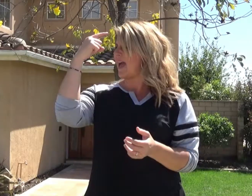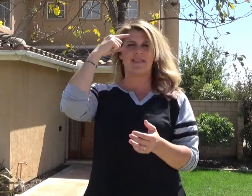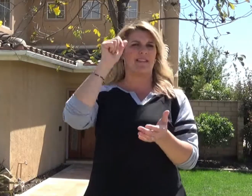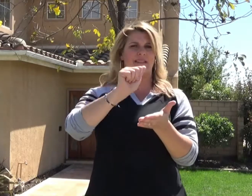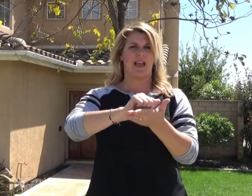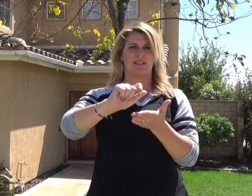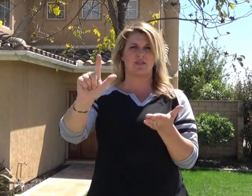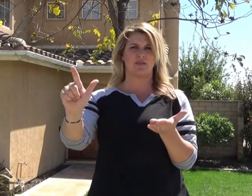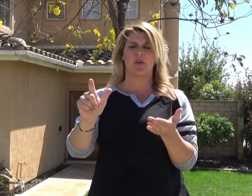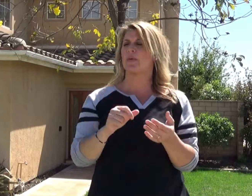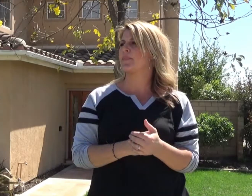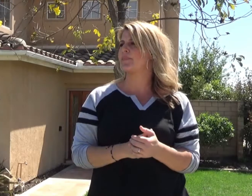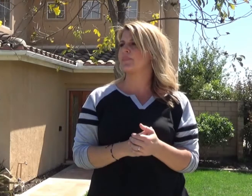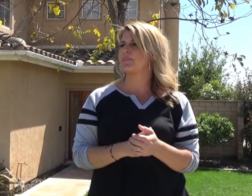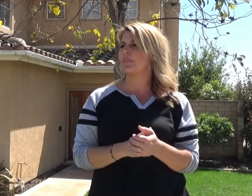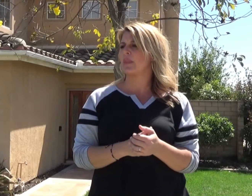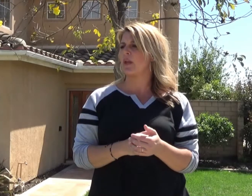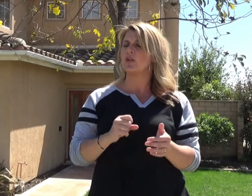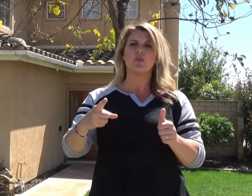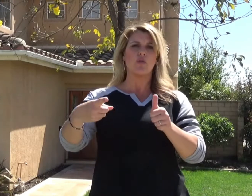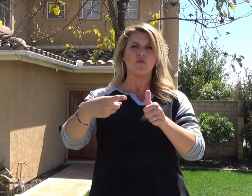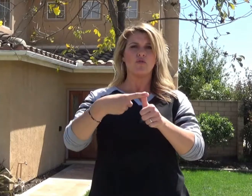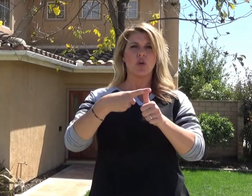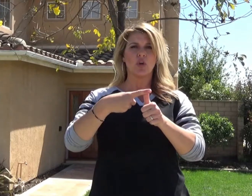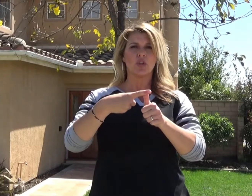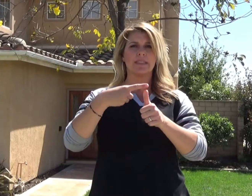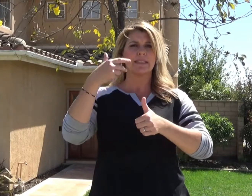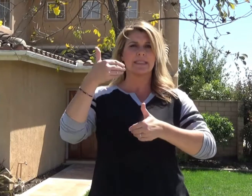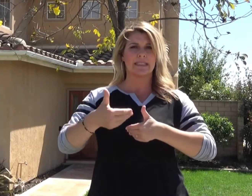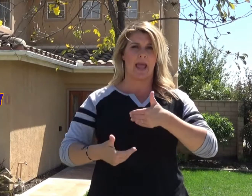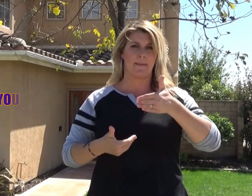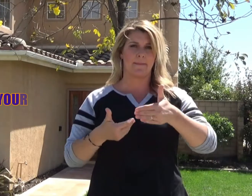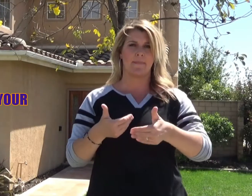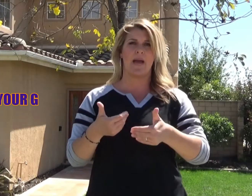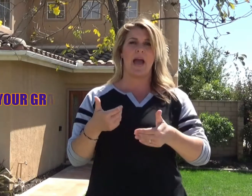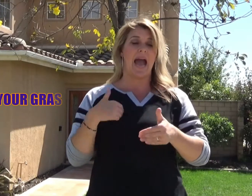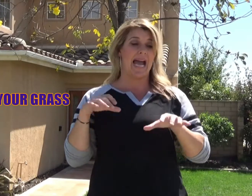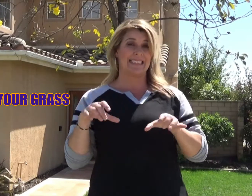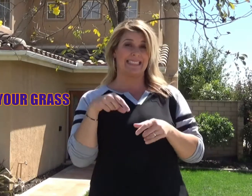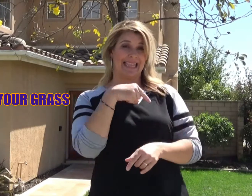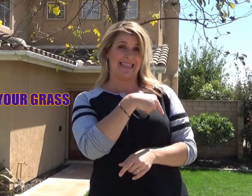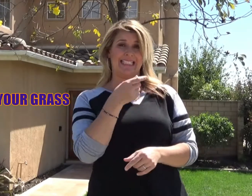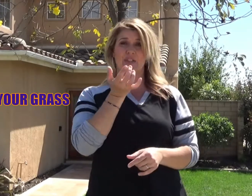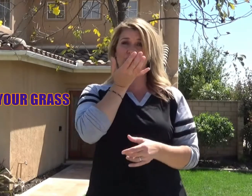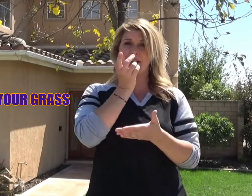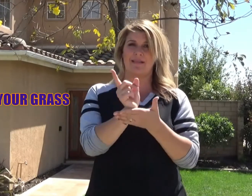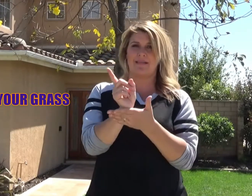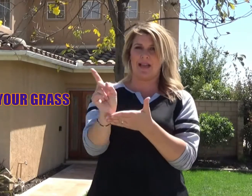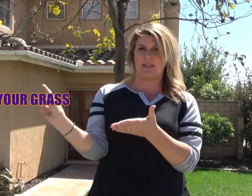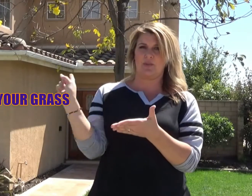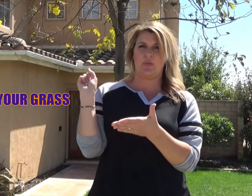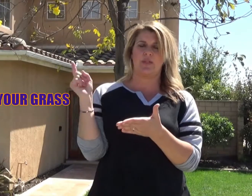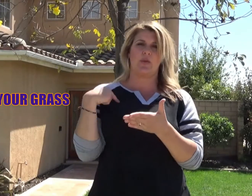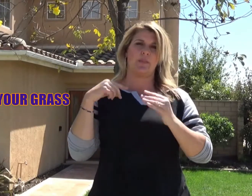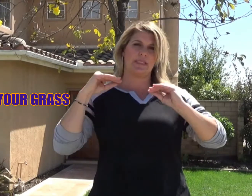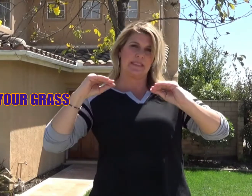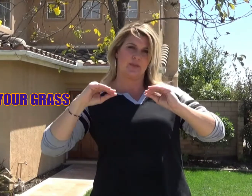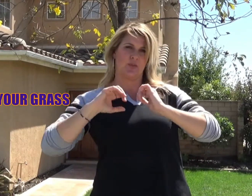I guess that is it. So your first step in this process. Now I did this grass here last week, so now I'm going to show you the